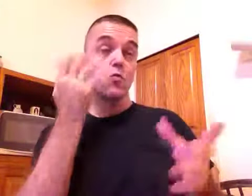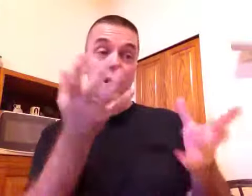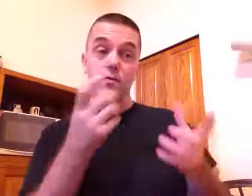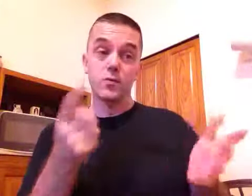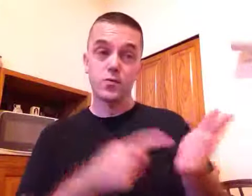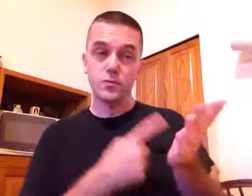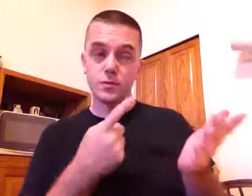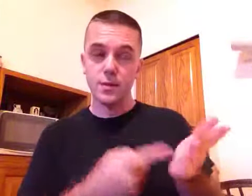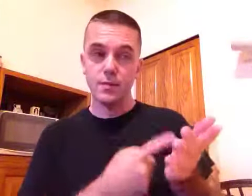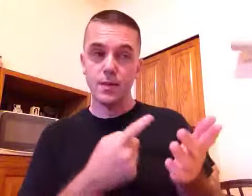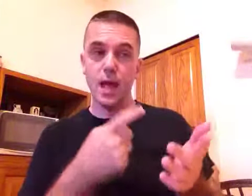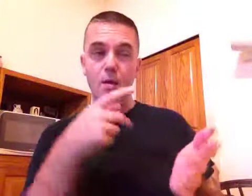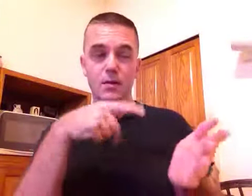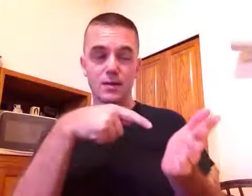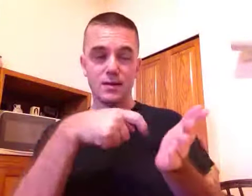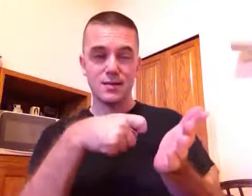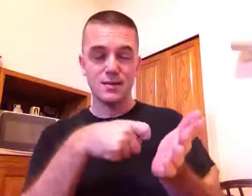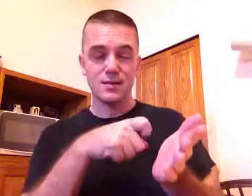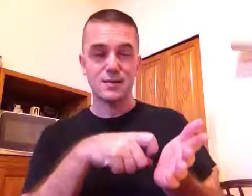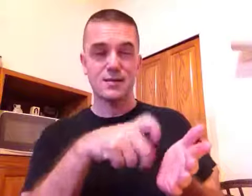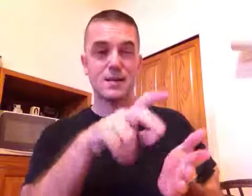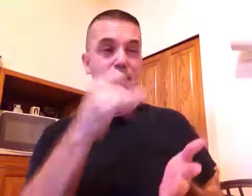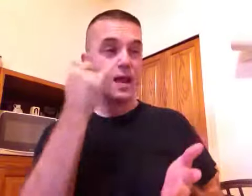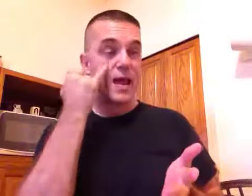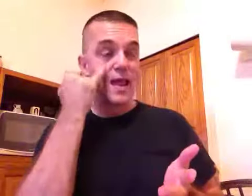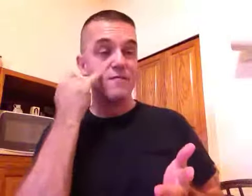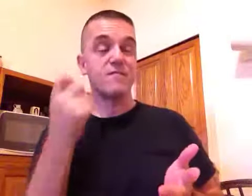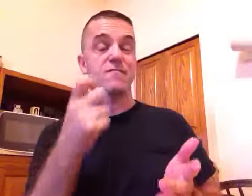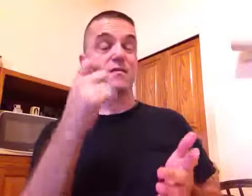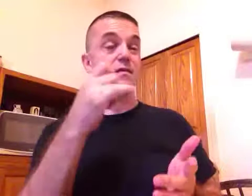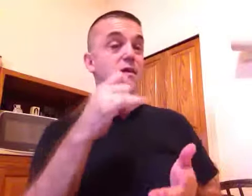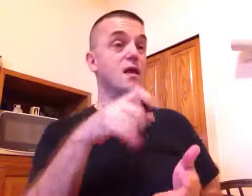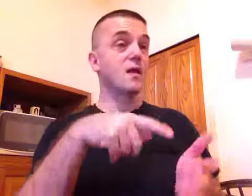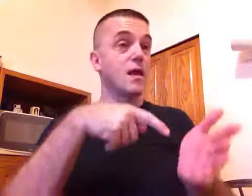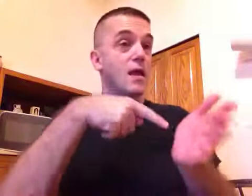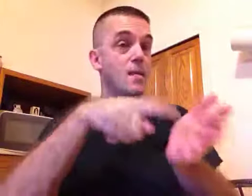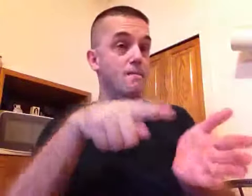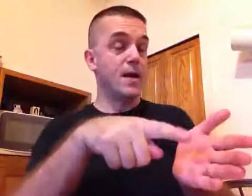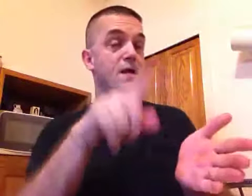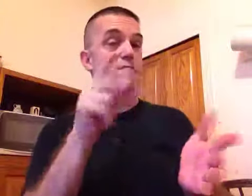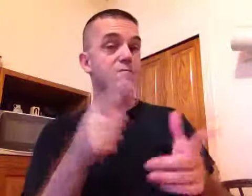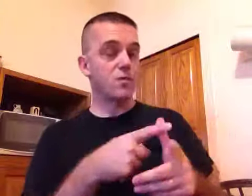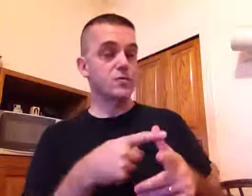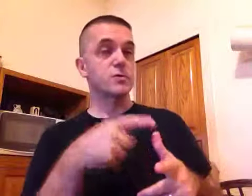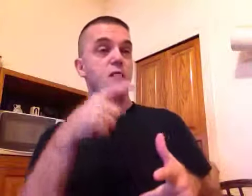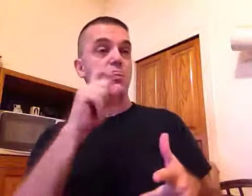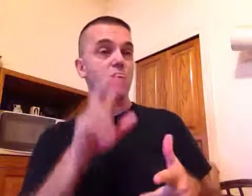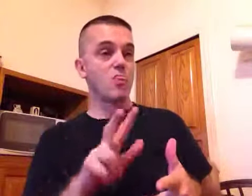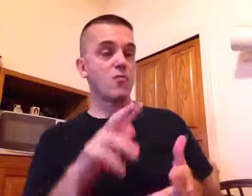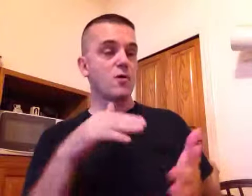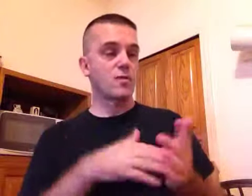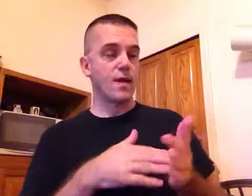consider paying them $3,000 if they deliver the loan modification, but I suspect they want their $3,000 up